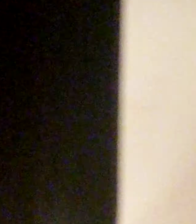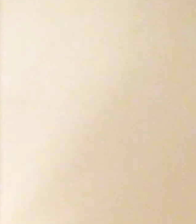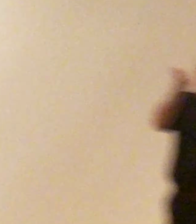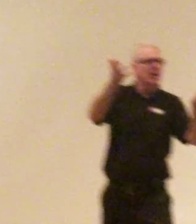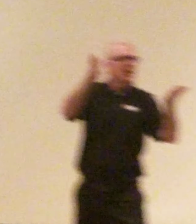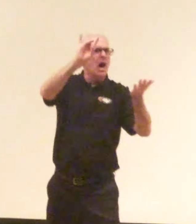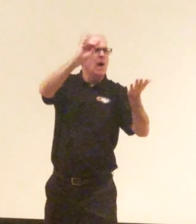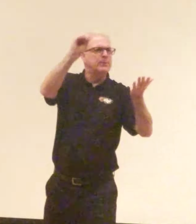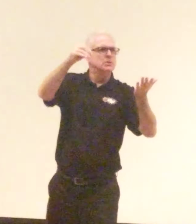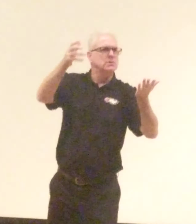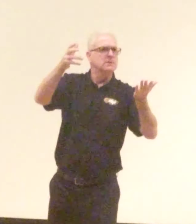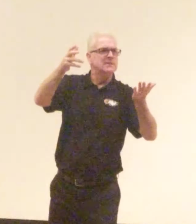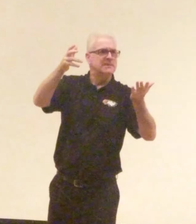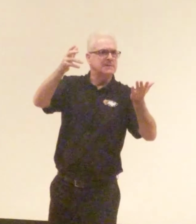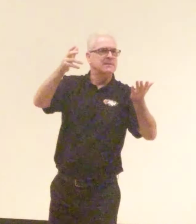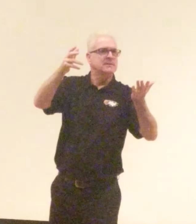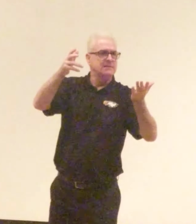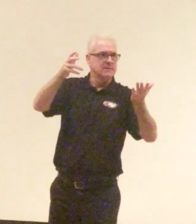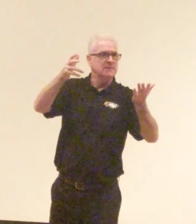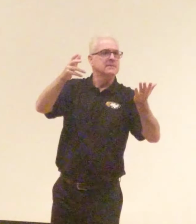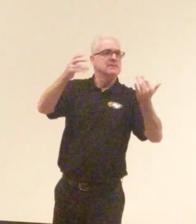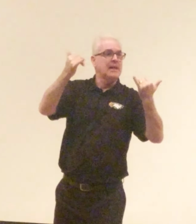80% of what? 80% of what?